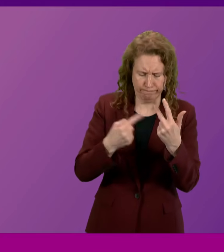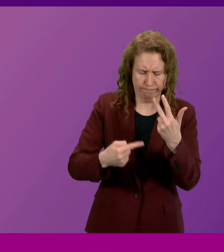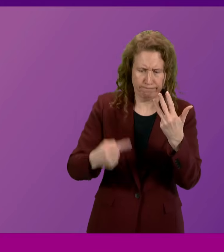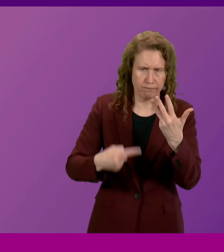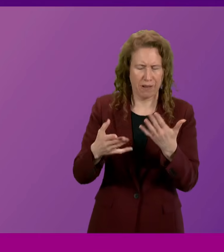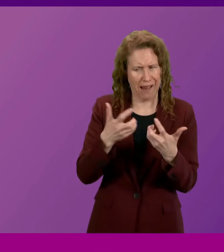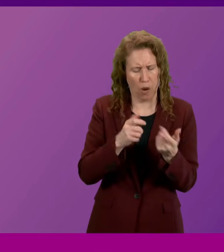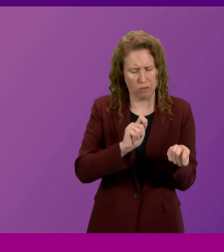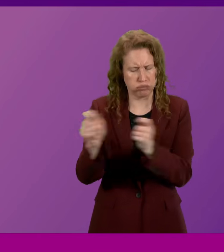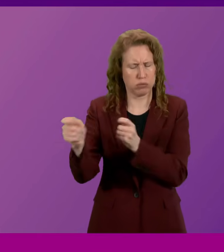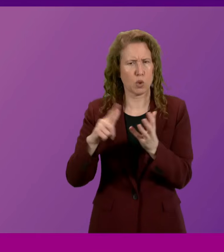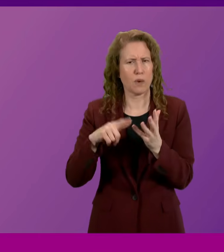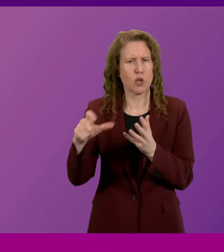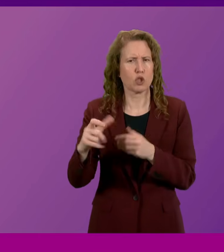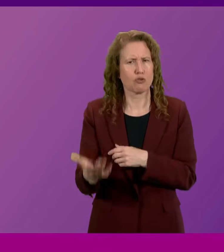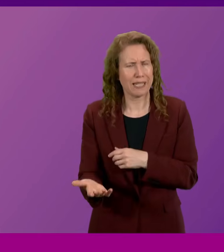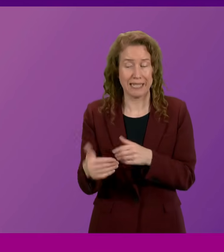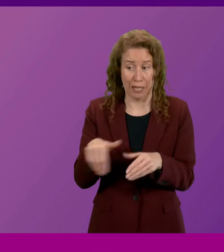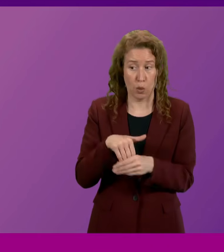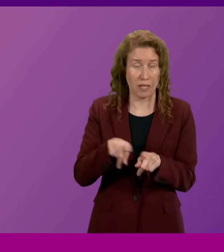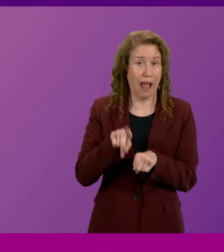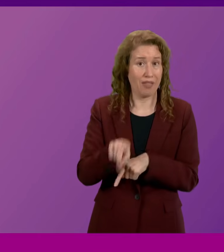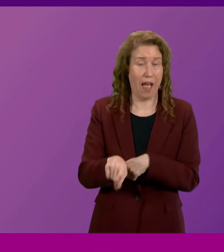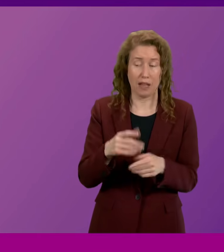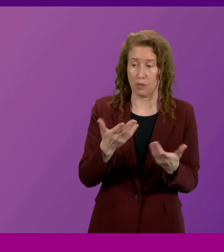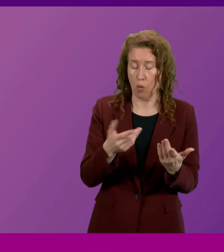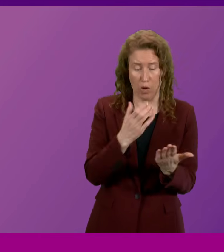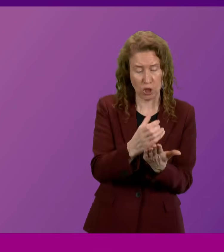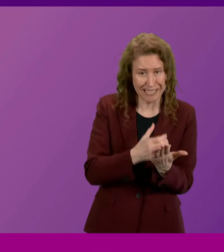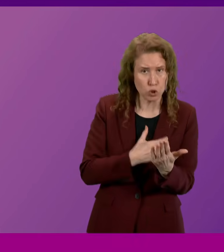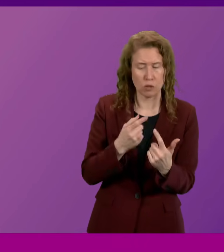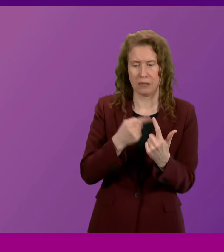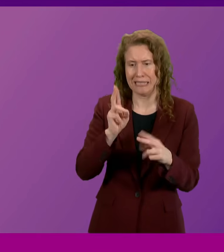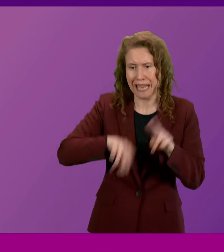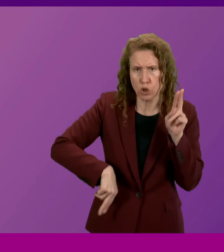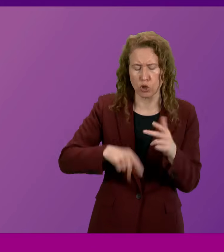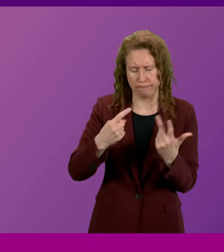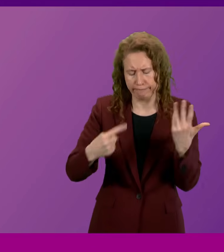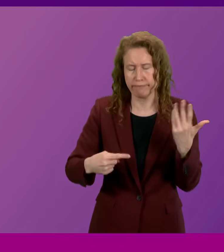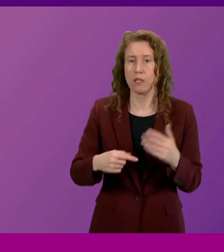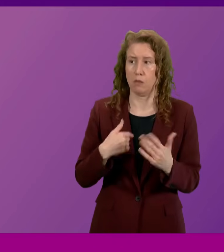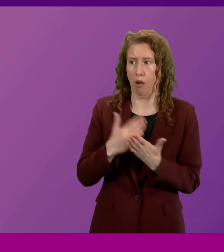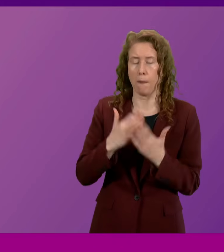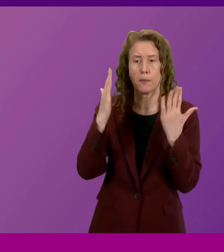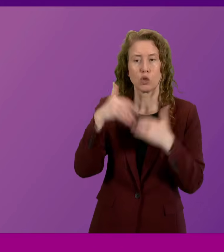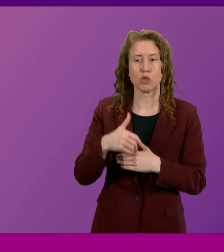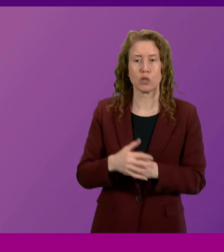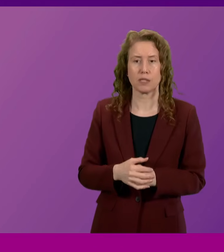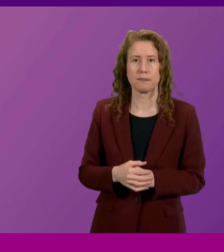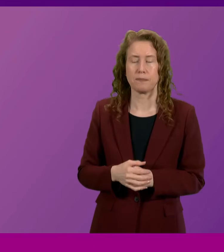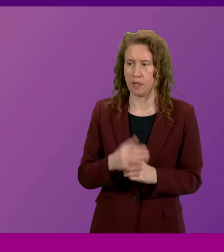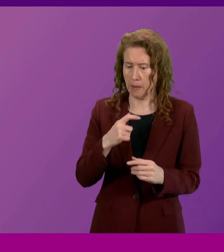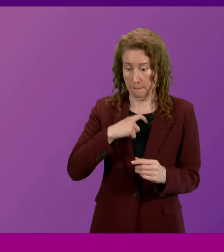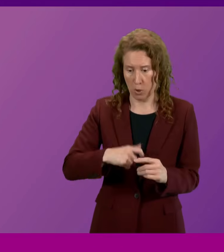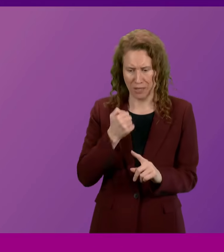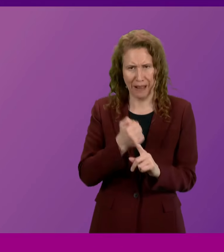of universal credit, including those caused by conditionality and sanctions. We're deeply concerned about the personal